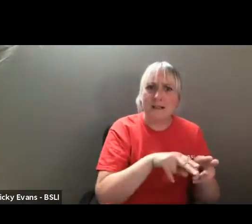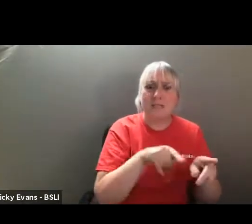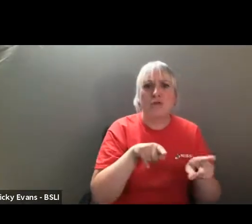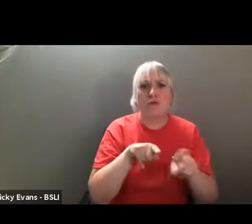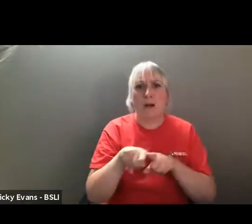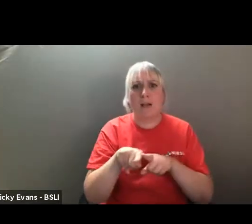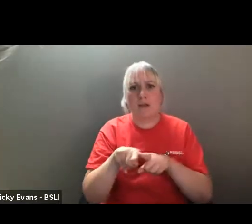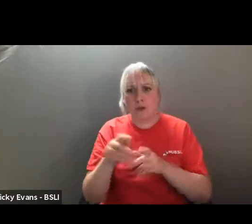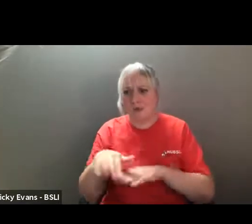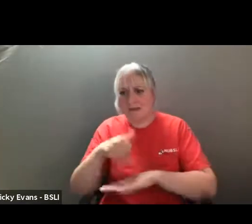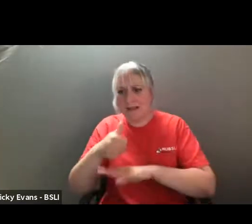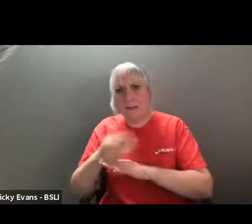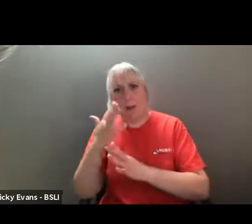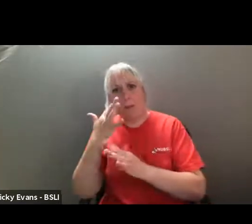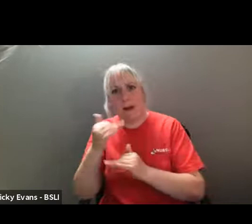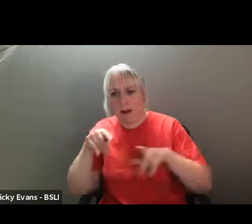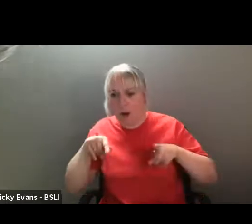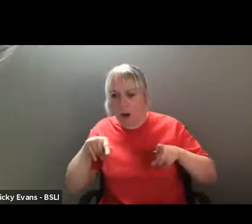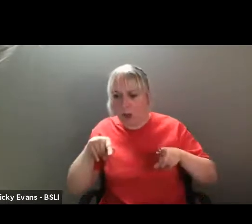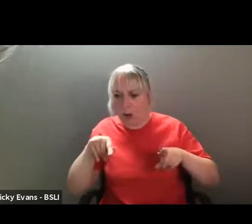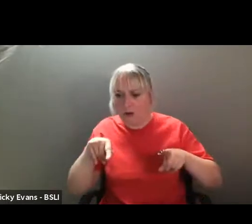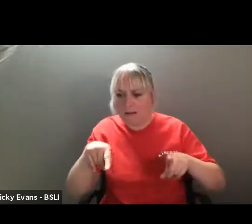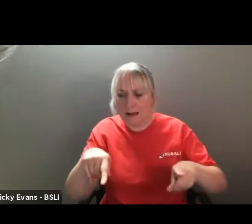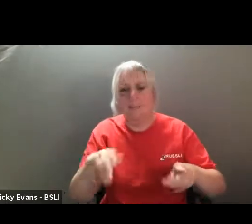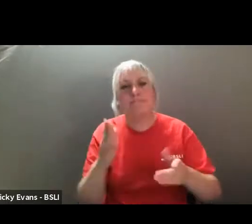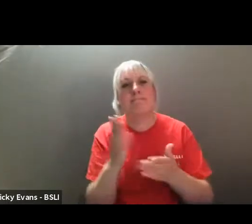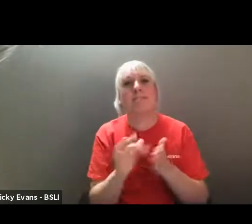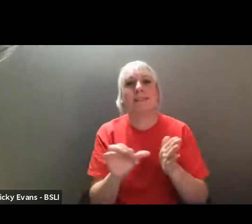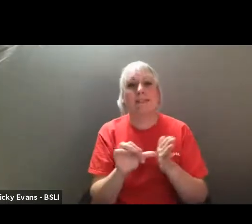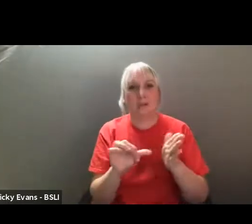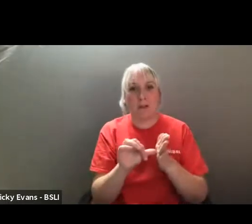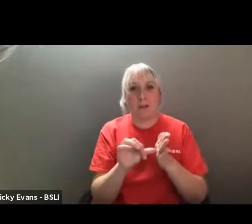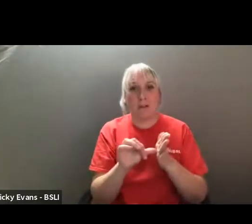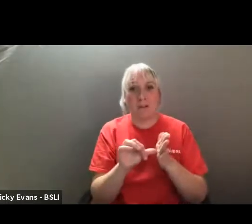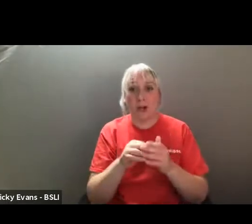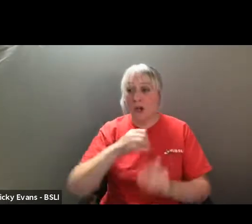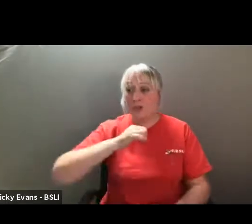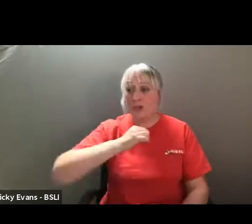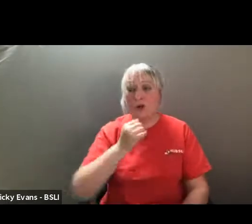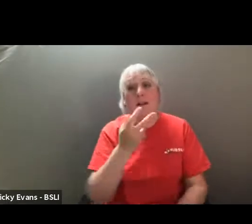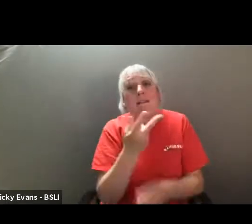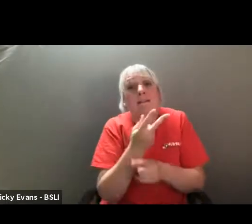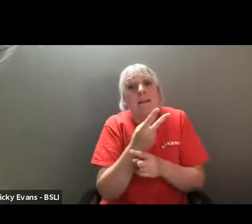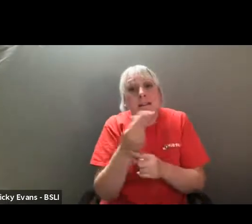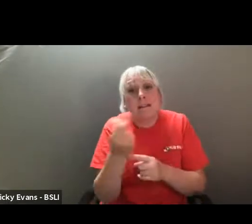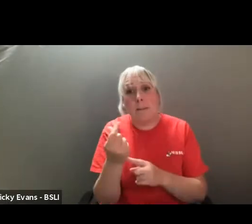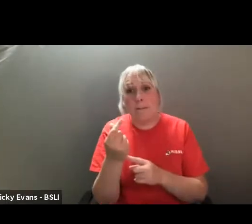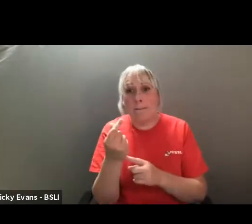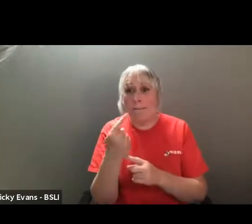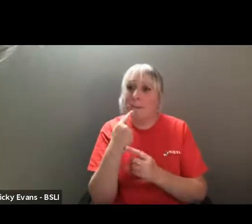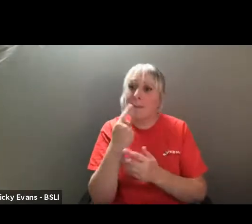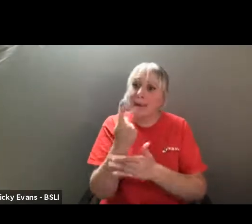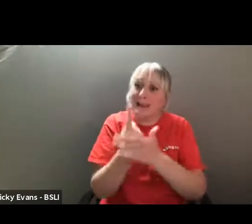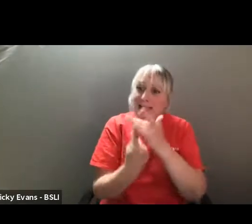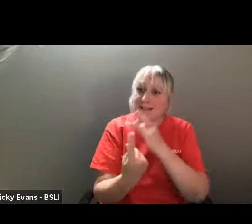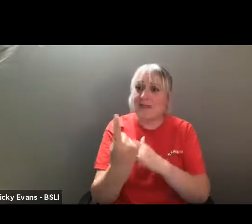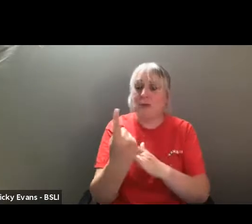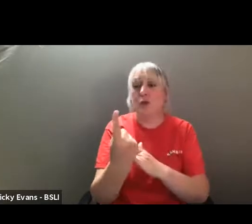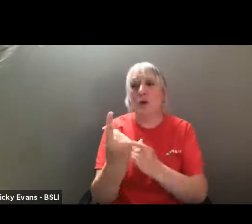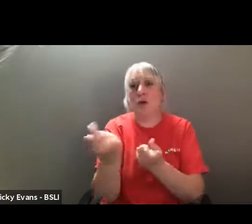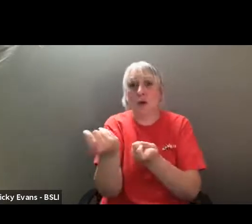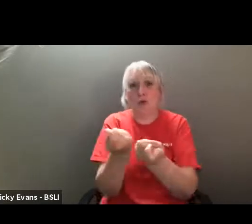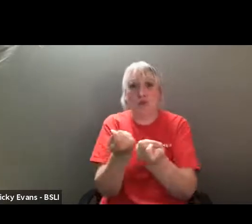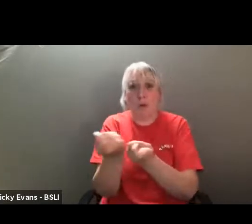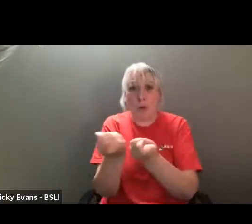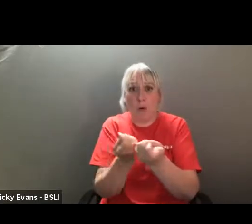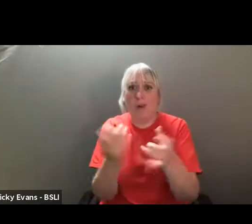Because although Scotland has some devolved social security powers, they are largely in the area of disability and